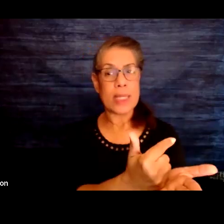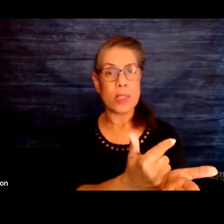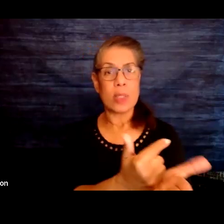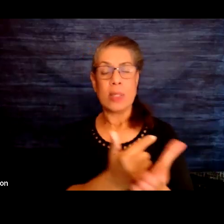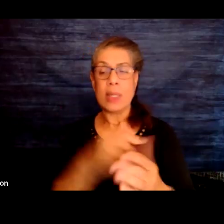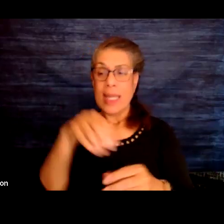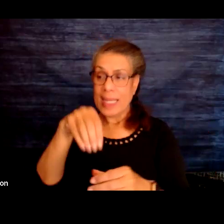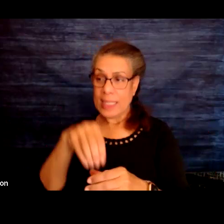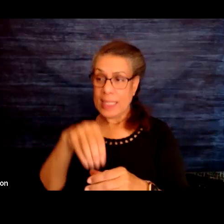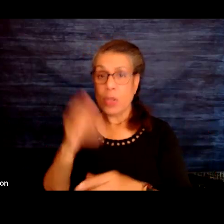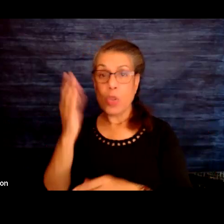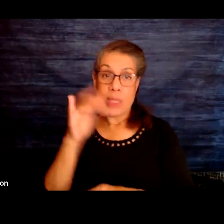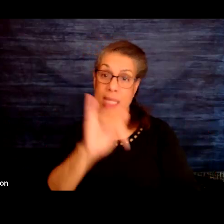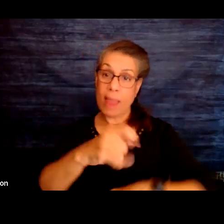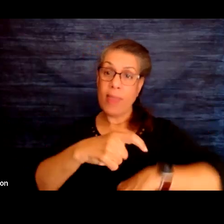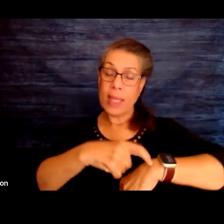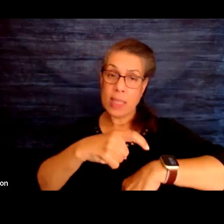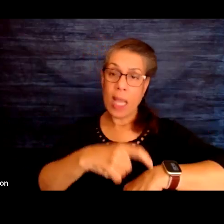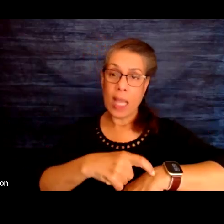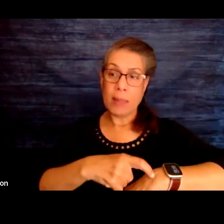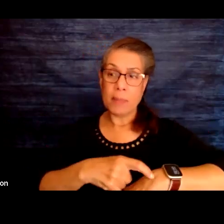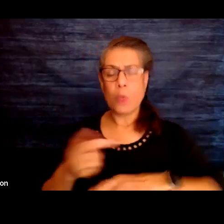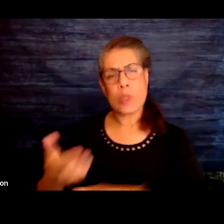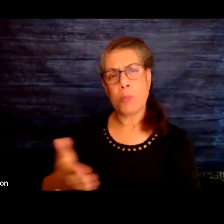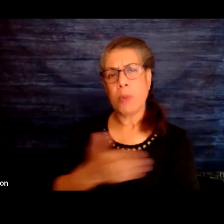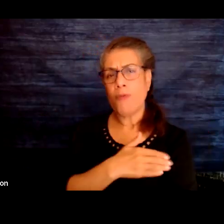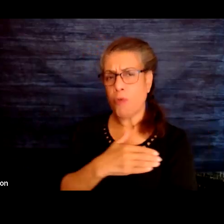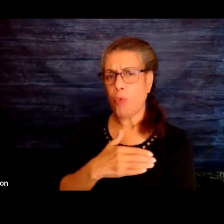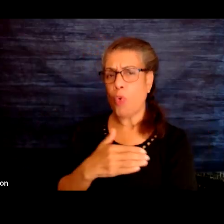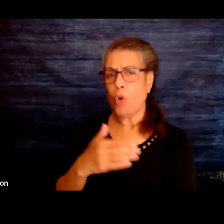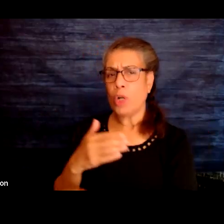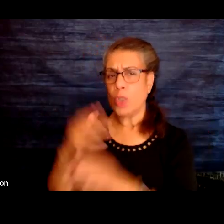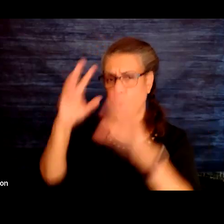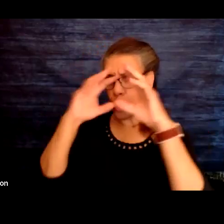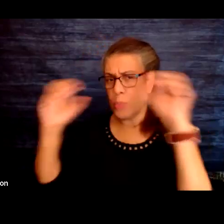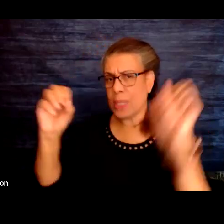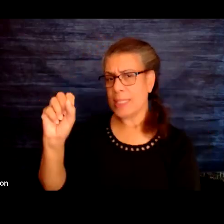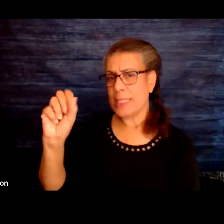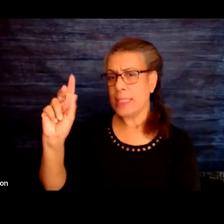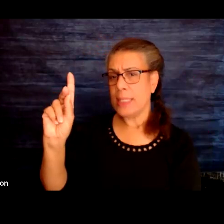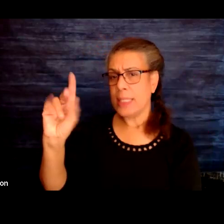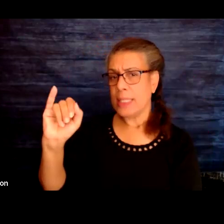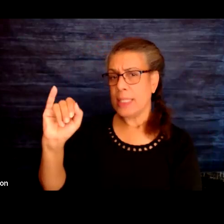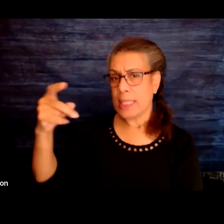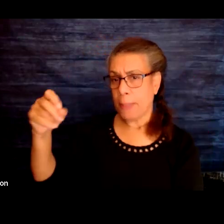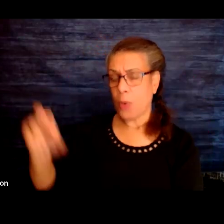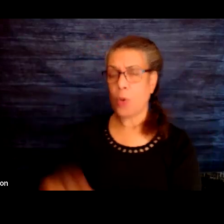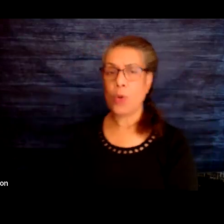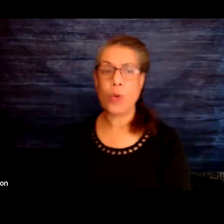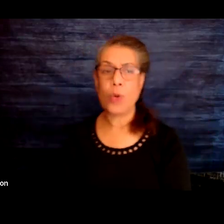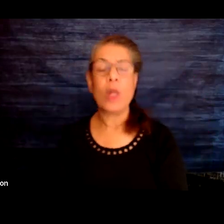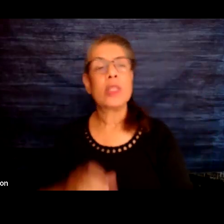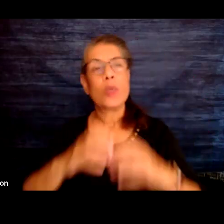the presentations at the time, it was prior to Superintendent Skipper joining, but members who were there at the time will remember, there was a